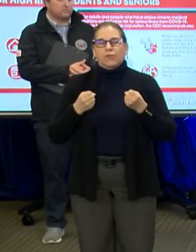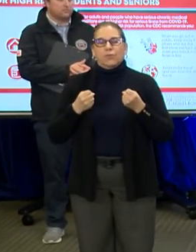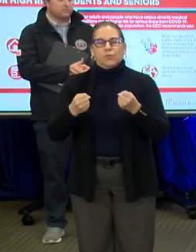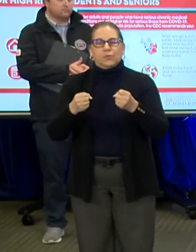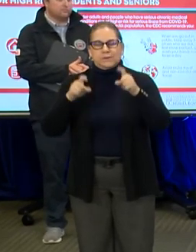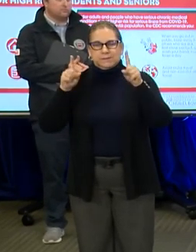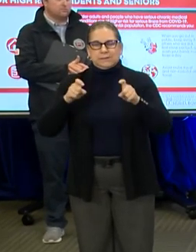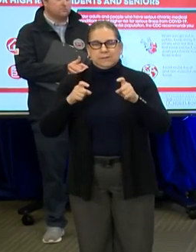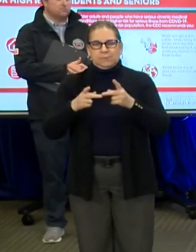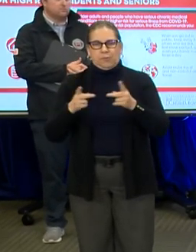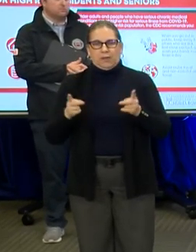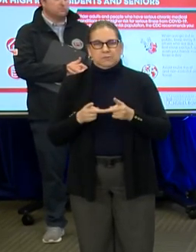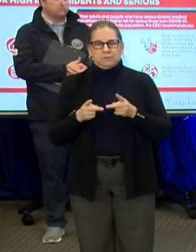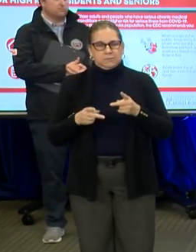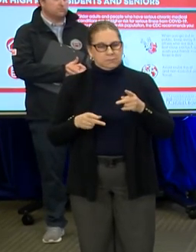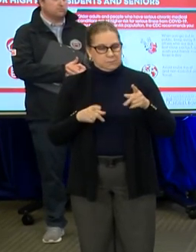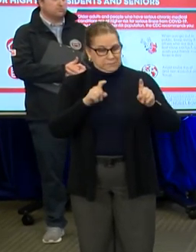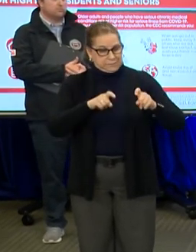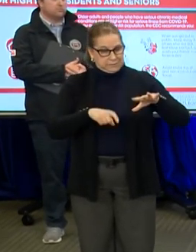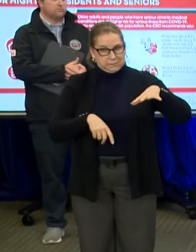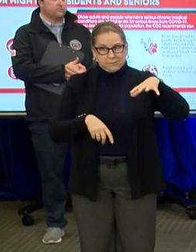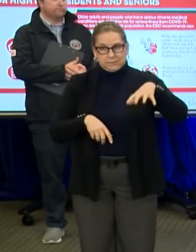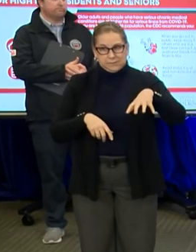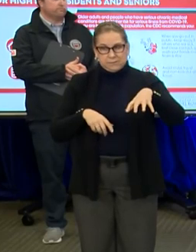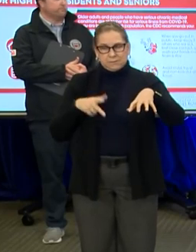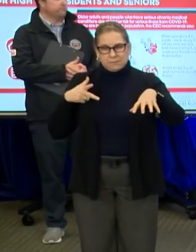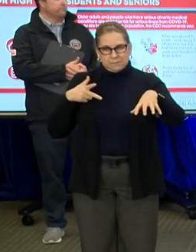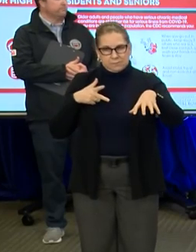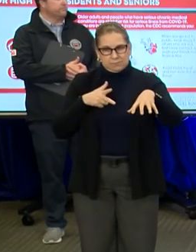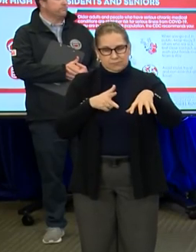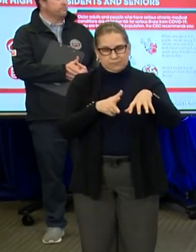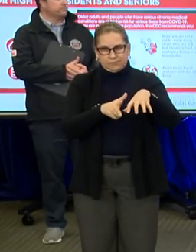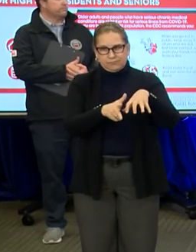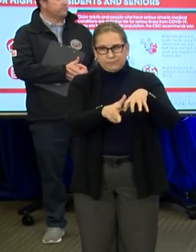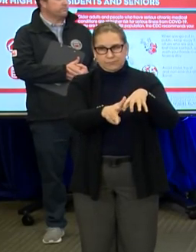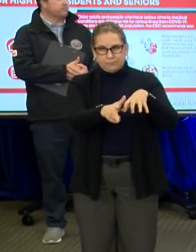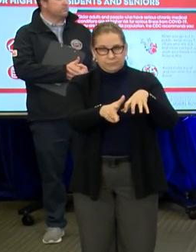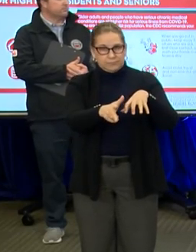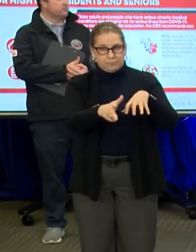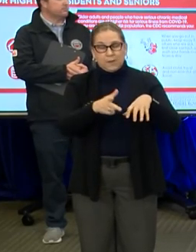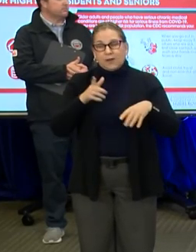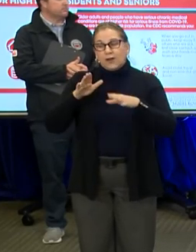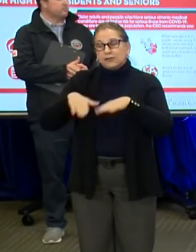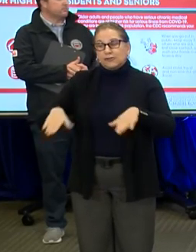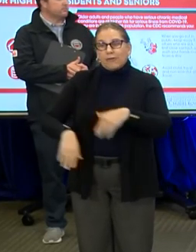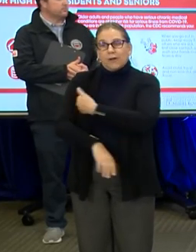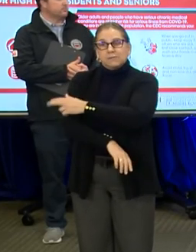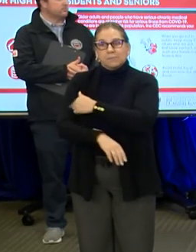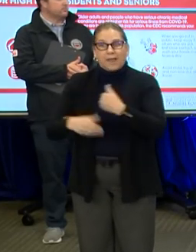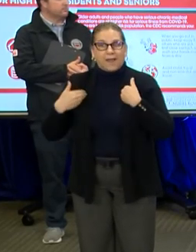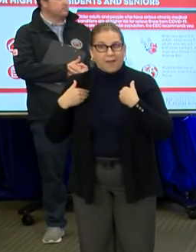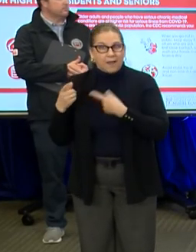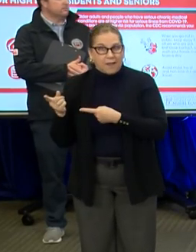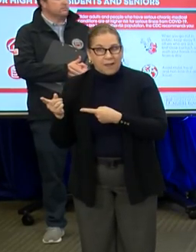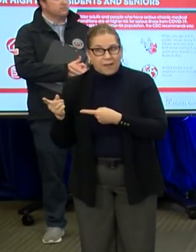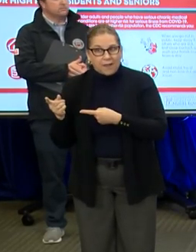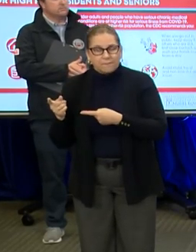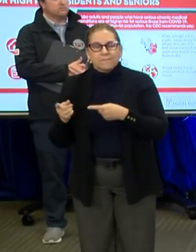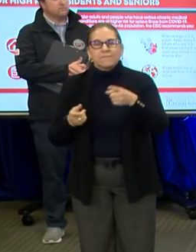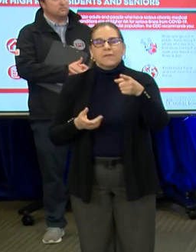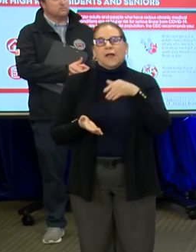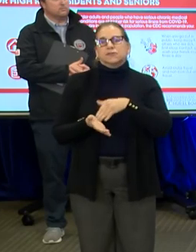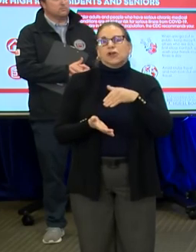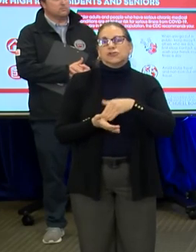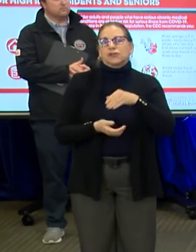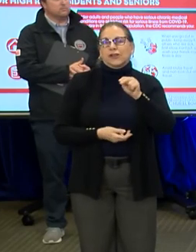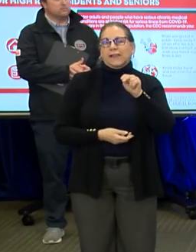Children's Hospital. And Dr. Nesbitt will brief us on our citywide posture. As